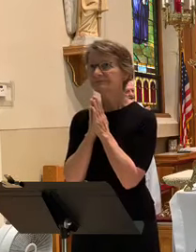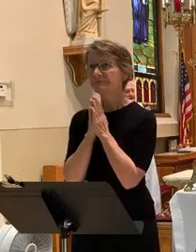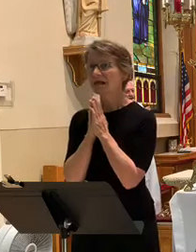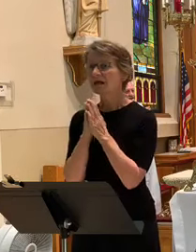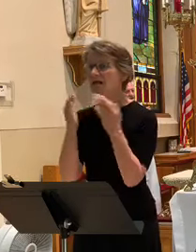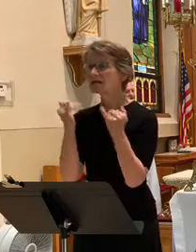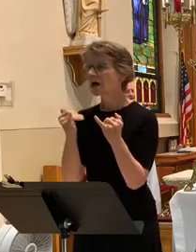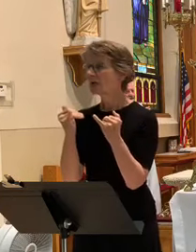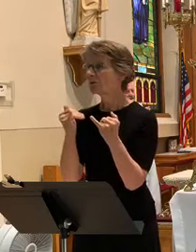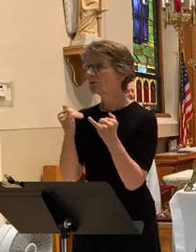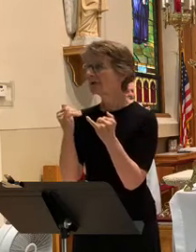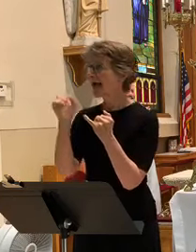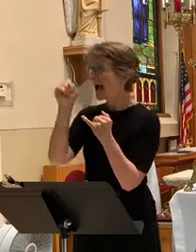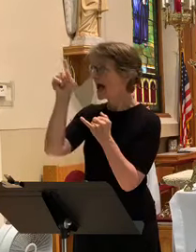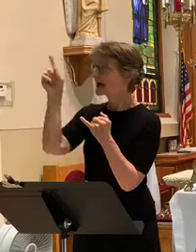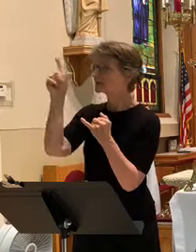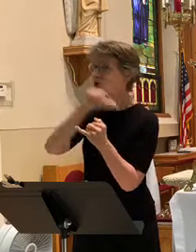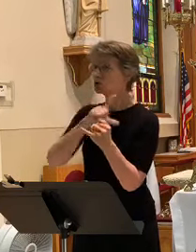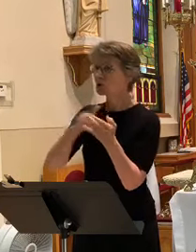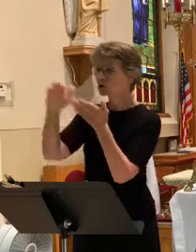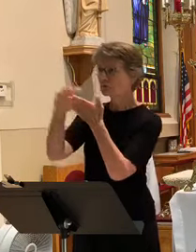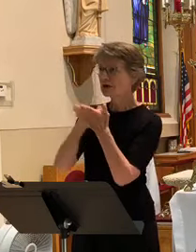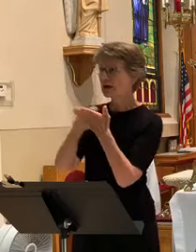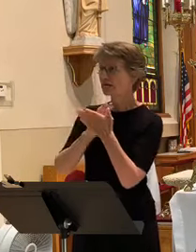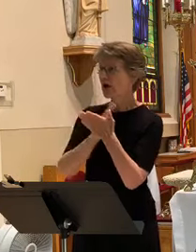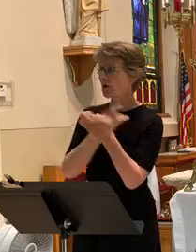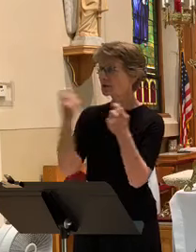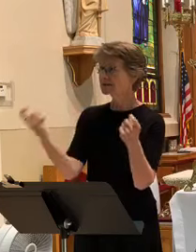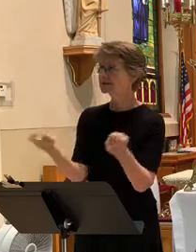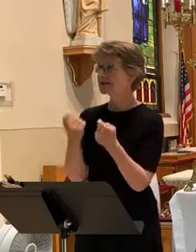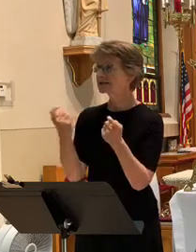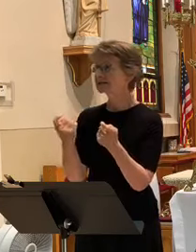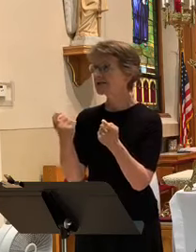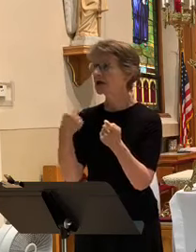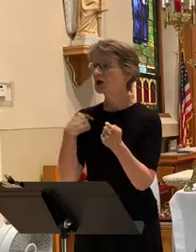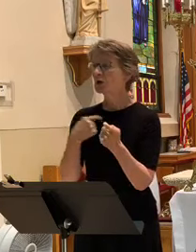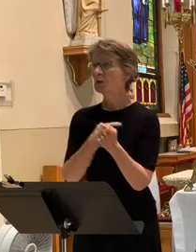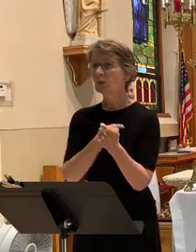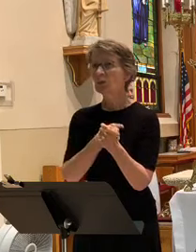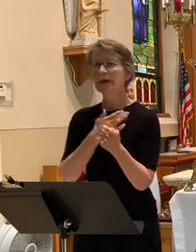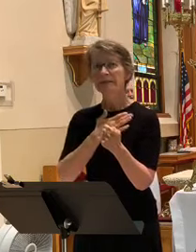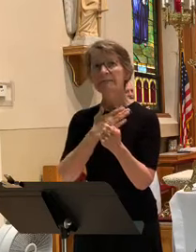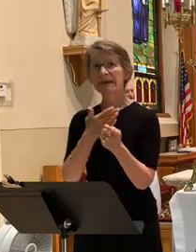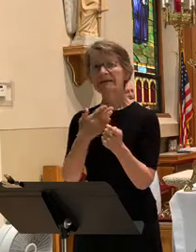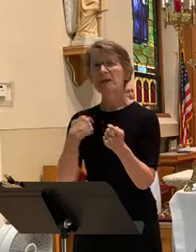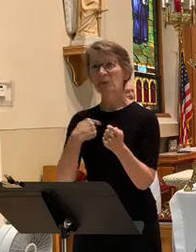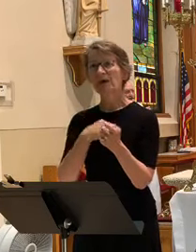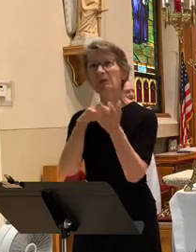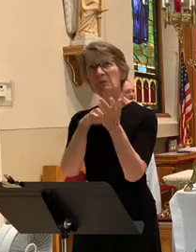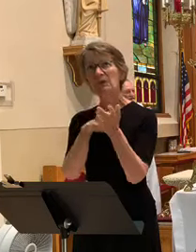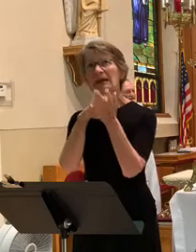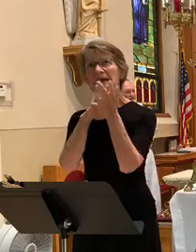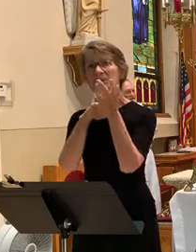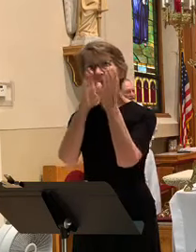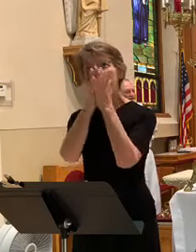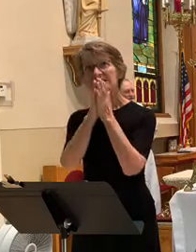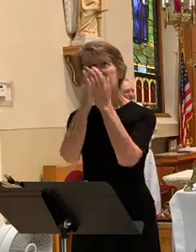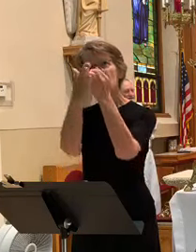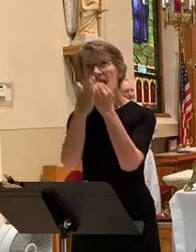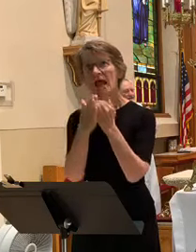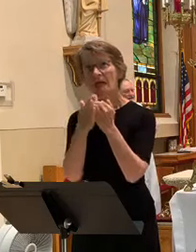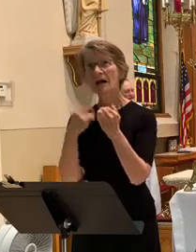Amen. We seek the Lord's forgiveness for our sins as we acknowledge our weakness before God, asking God to help us to make